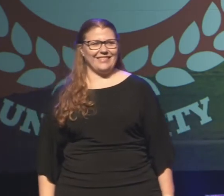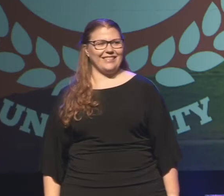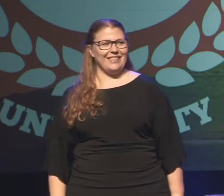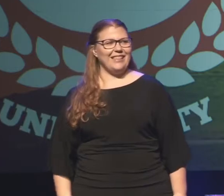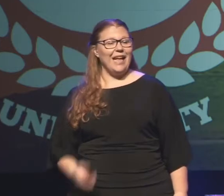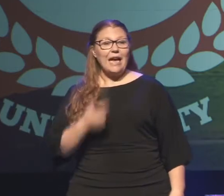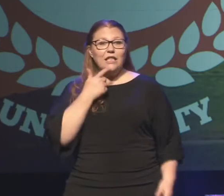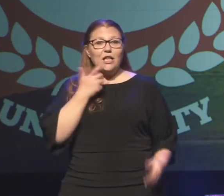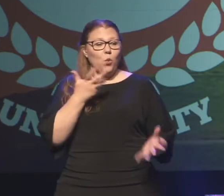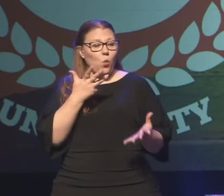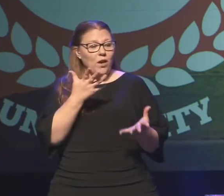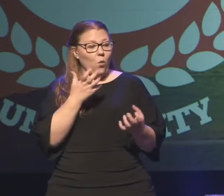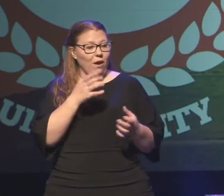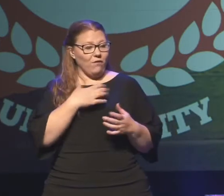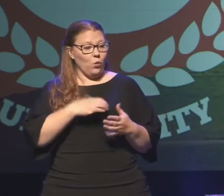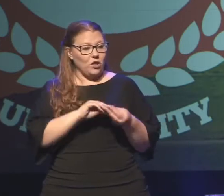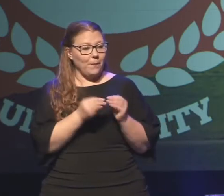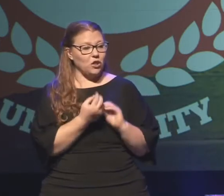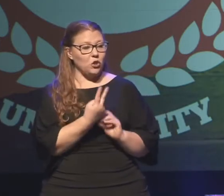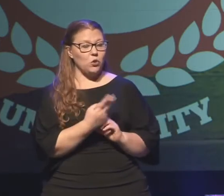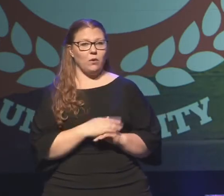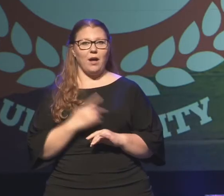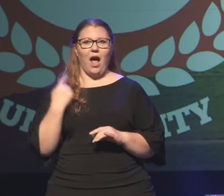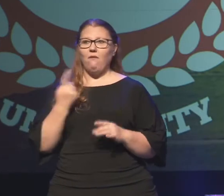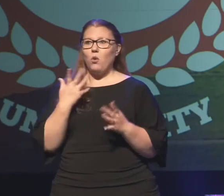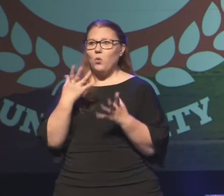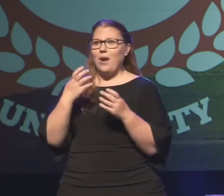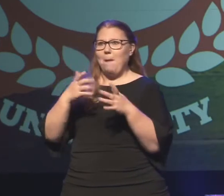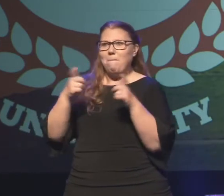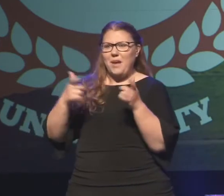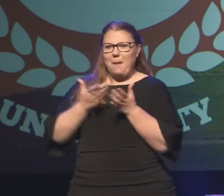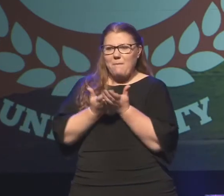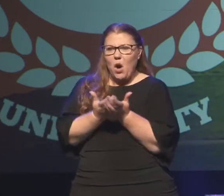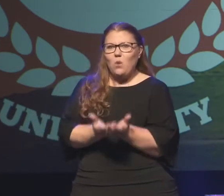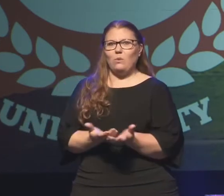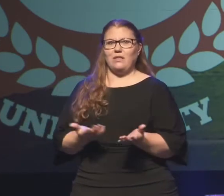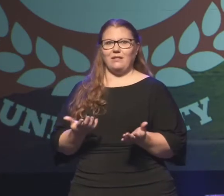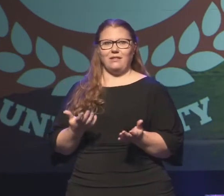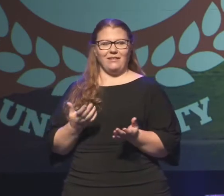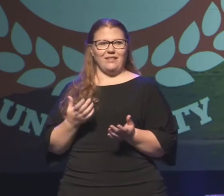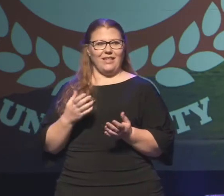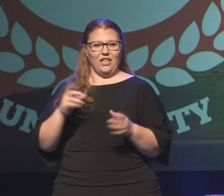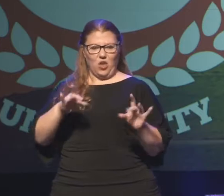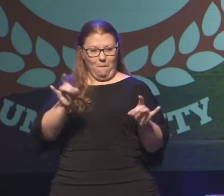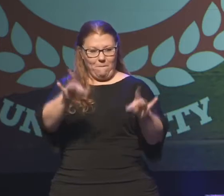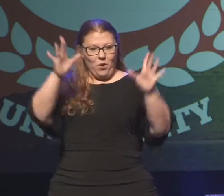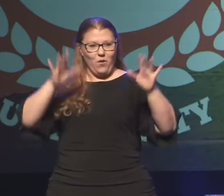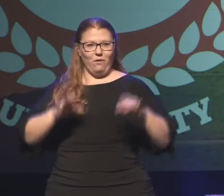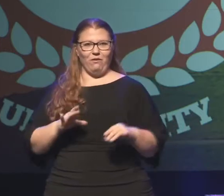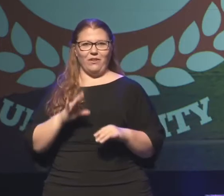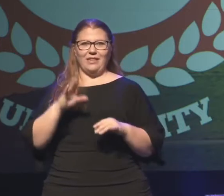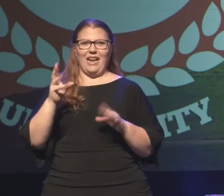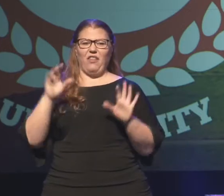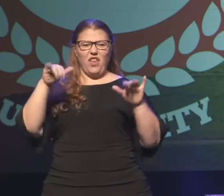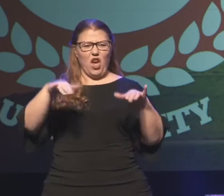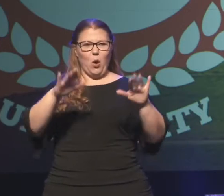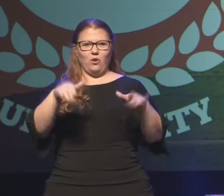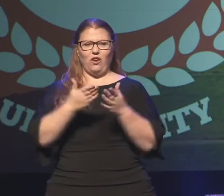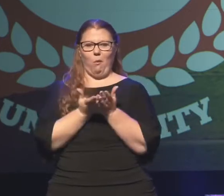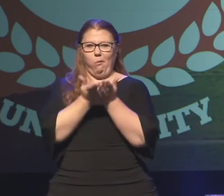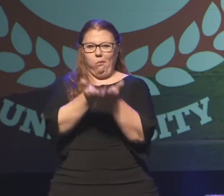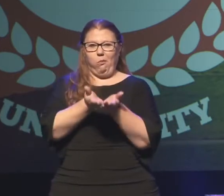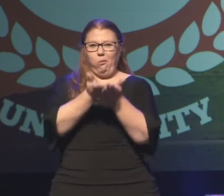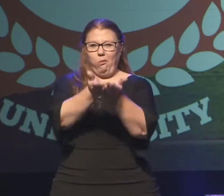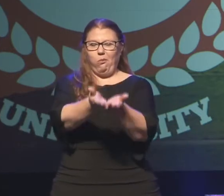he goes, what do you want for wish number 2? She said, I've always wanted a big boat. And so, poof, out into the ocean goes this